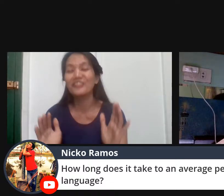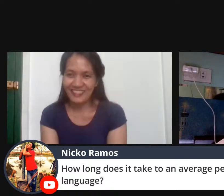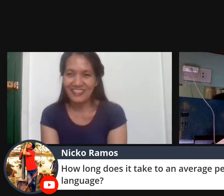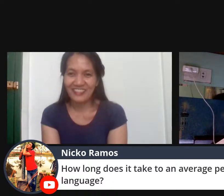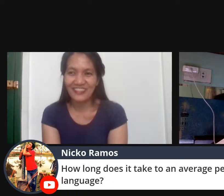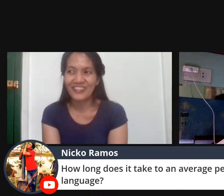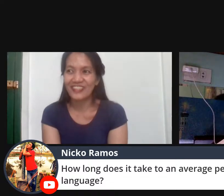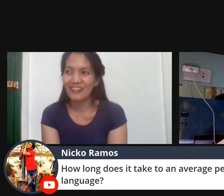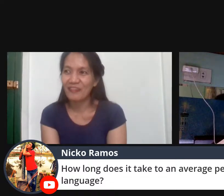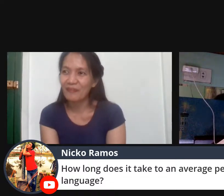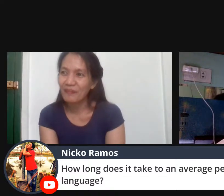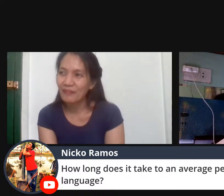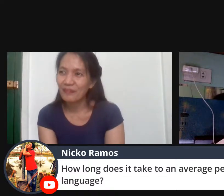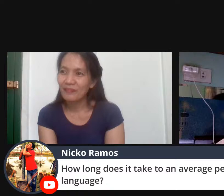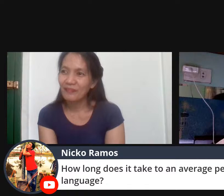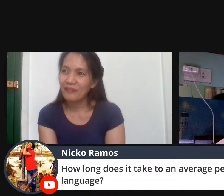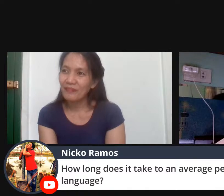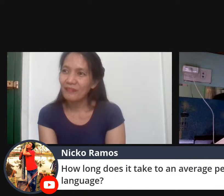Yan, sir.